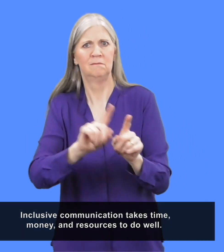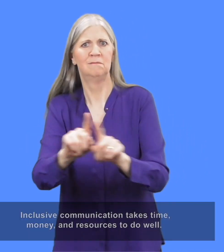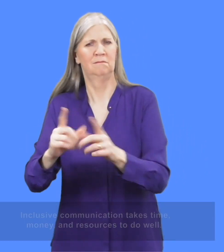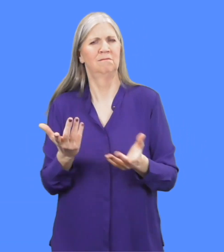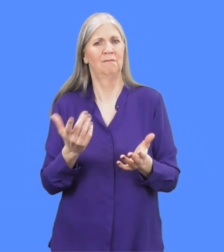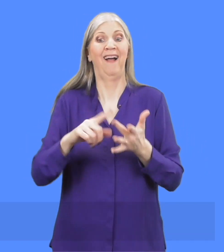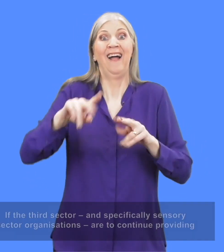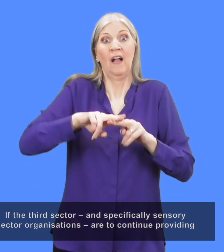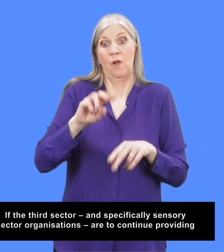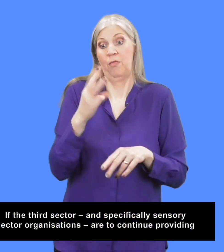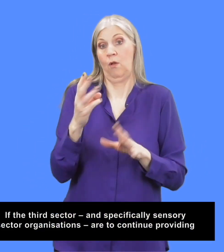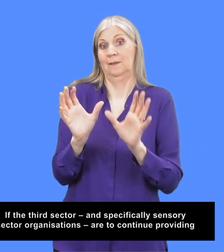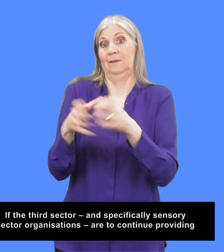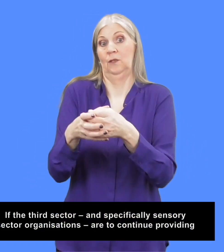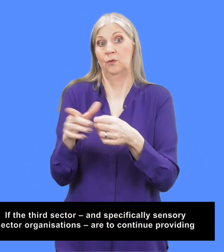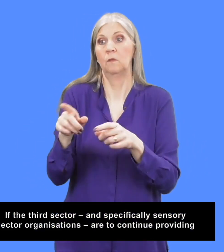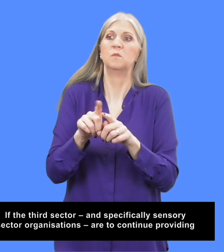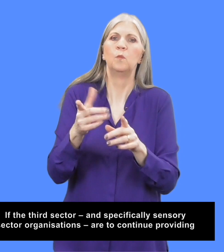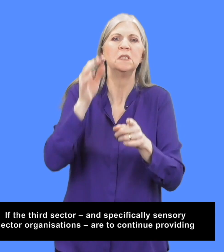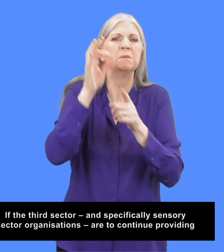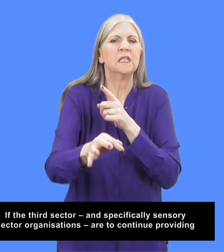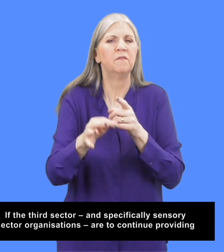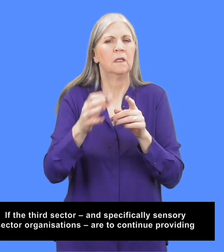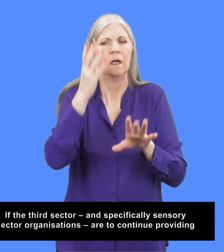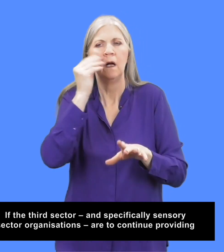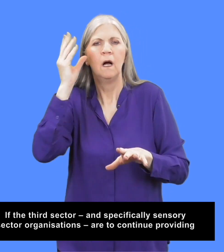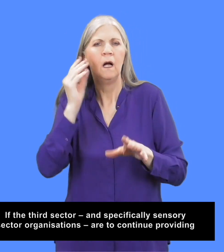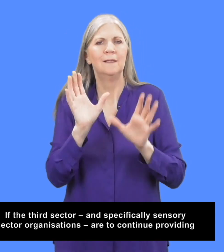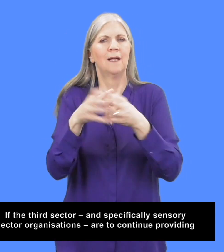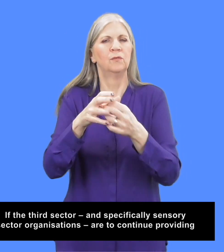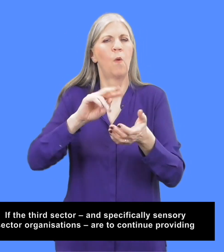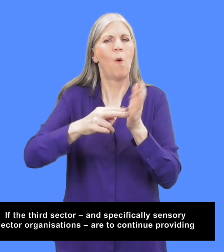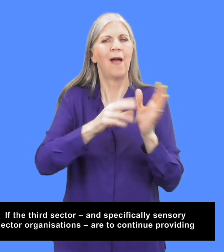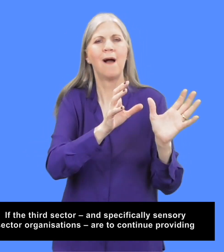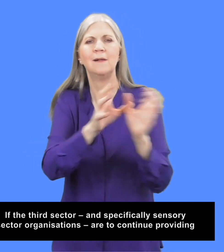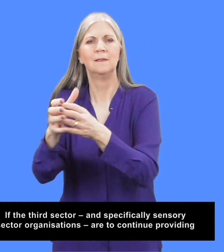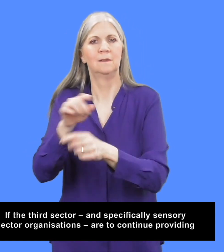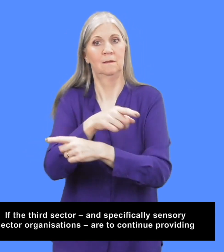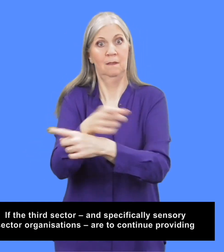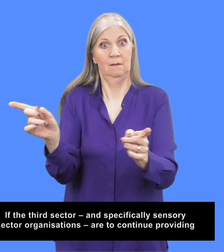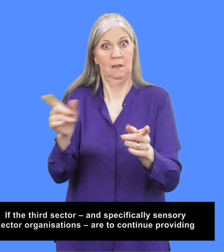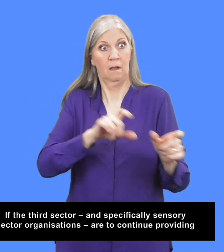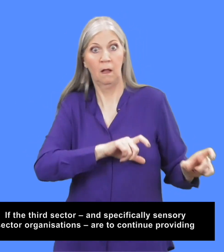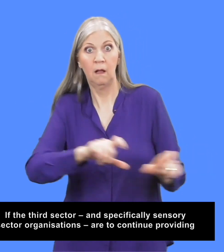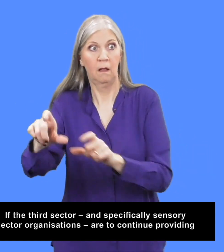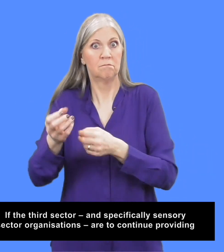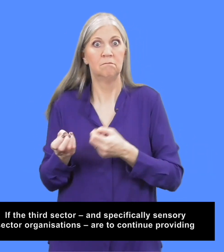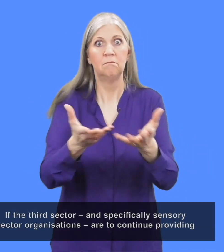If the third sector, and specifically sensory sector organisations, are to continue providing high